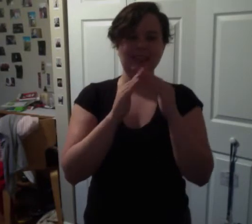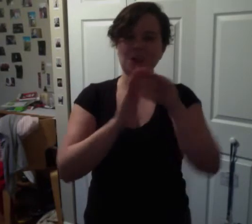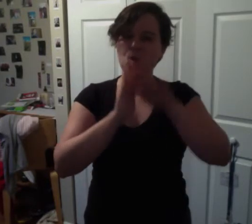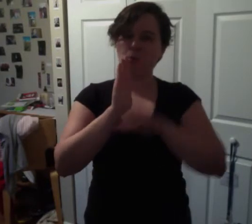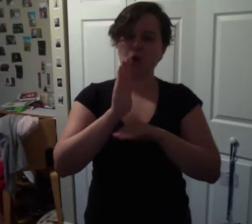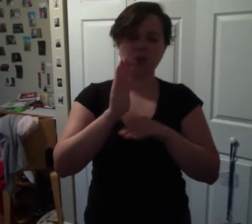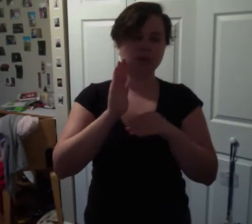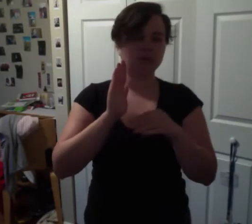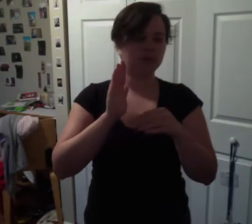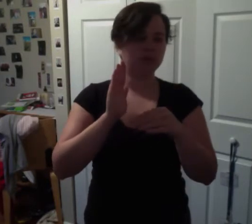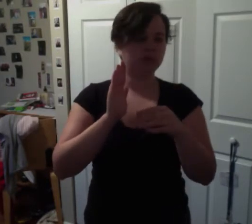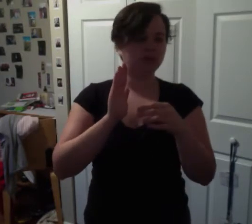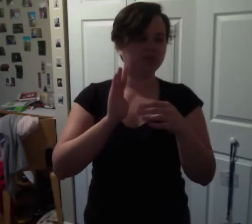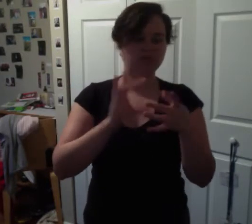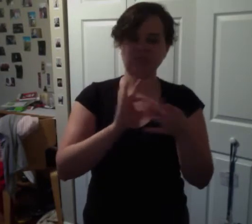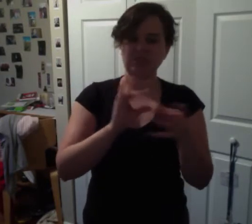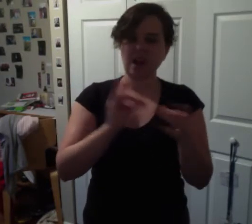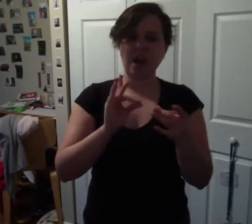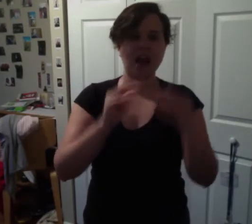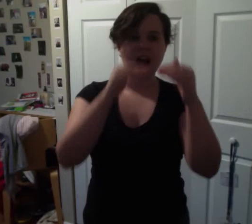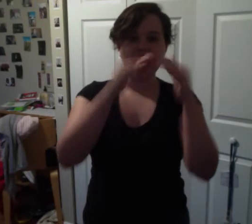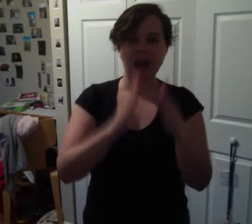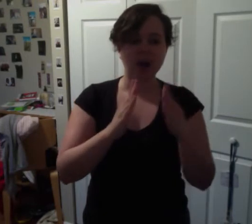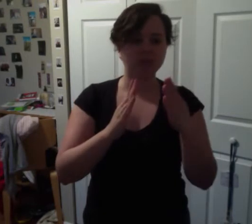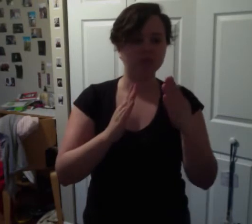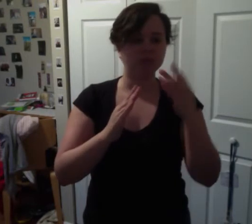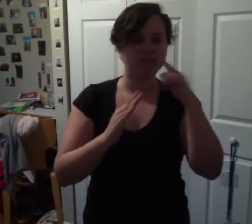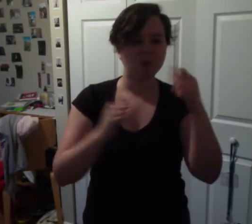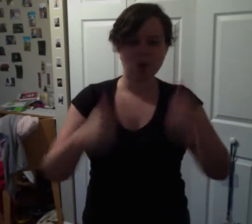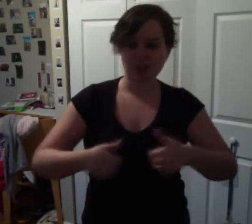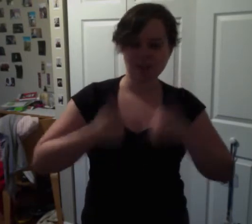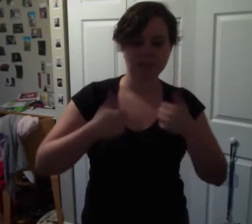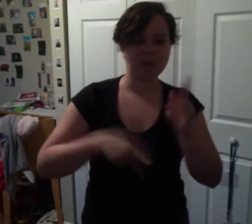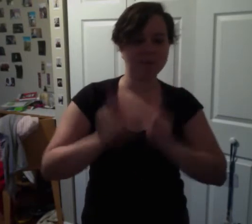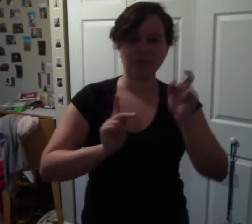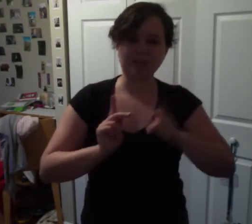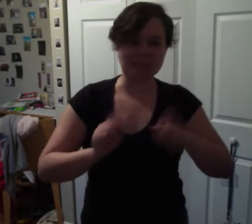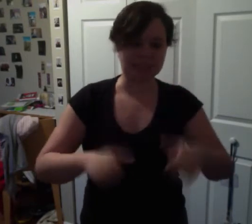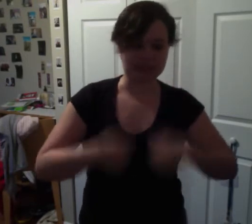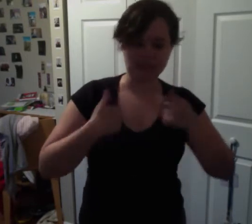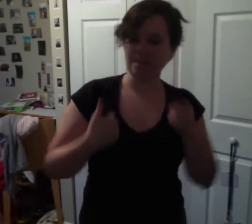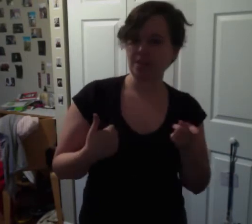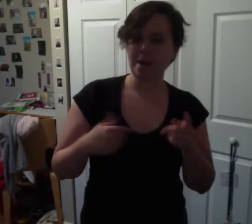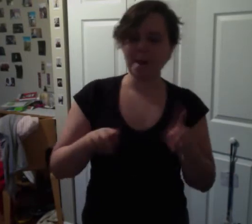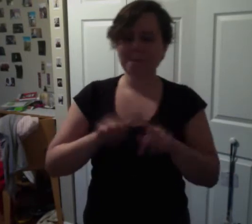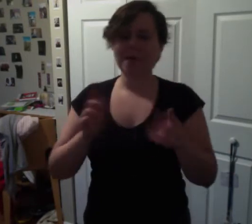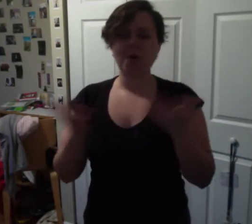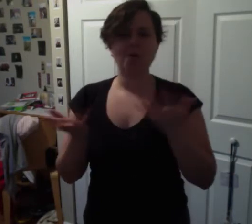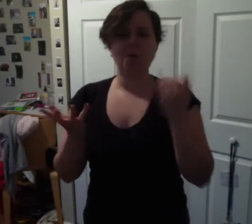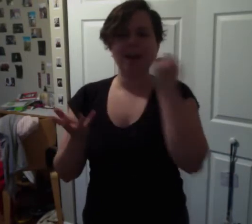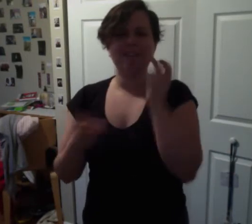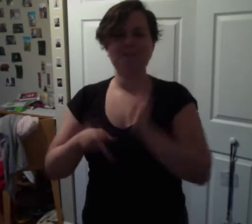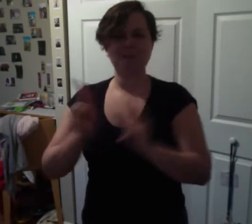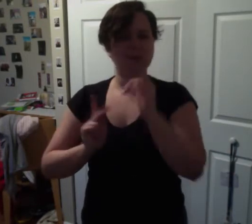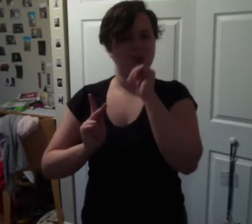in neighborhoods when ain't nobody interested in living there? That the people who have the means to leave have already